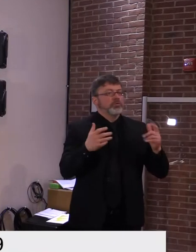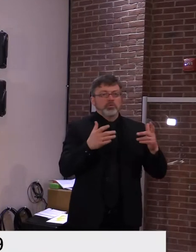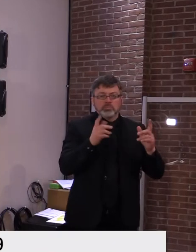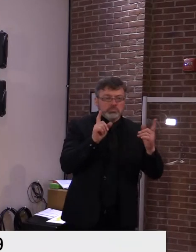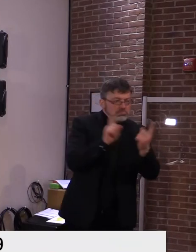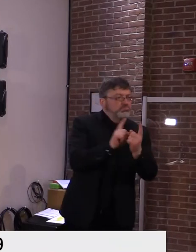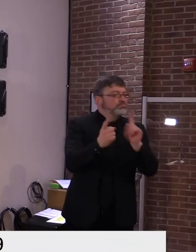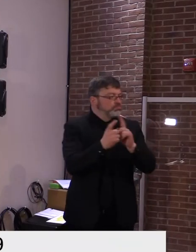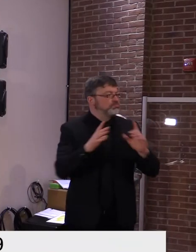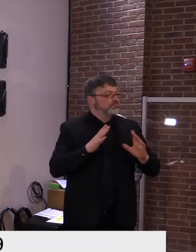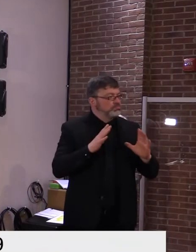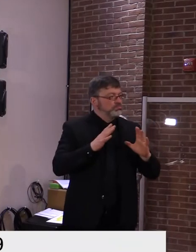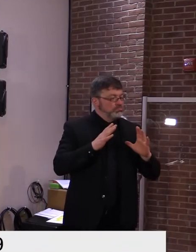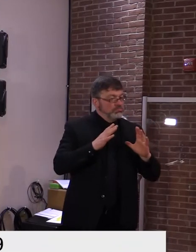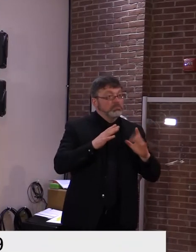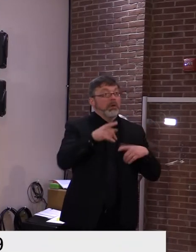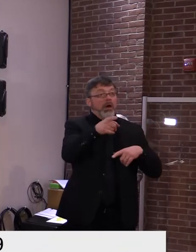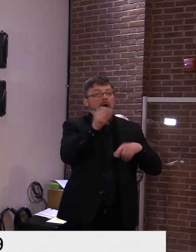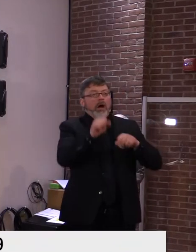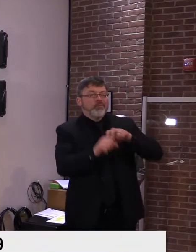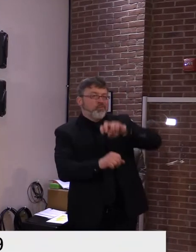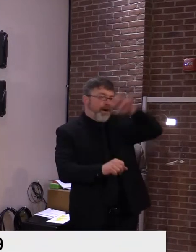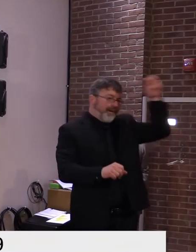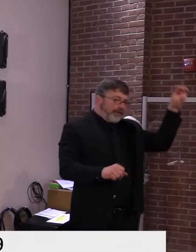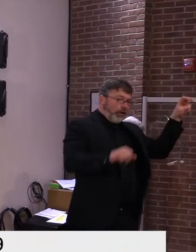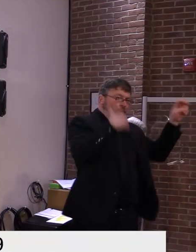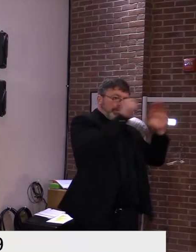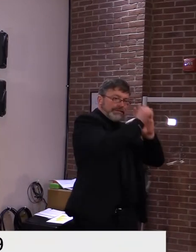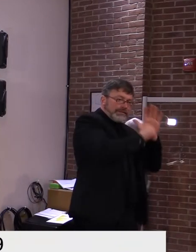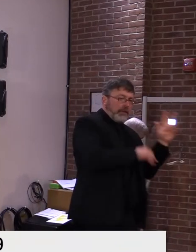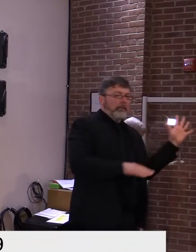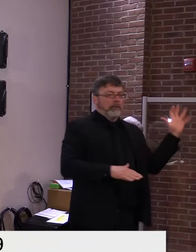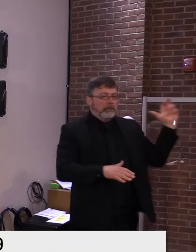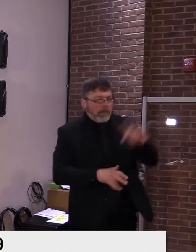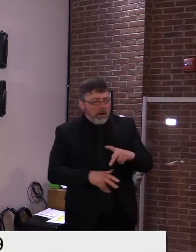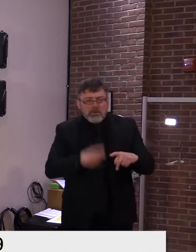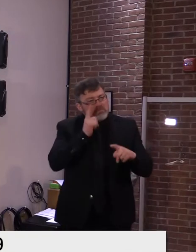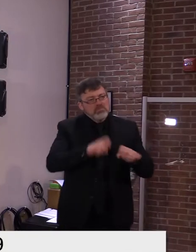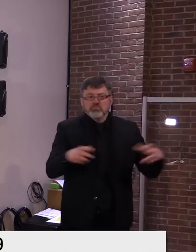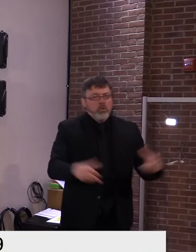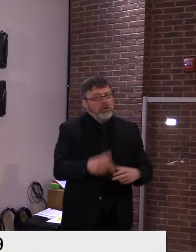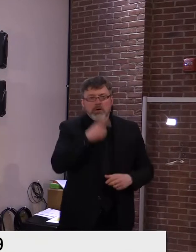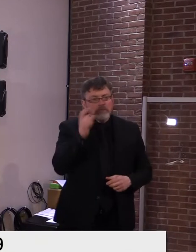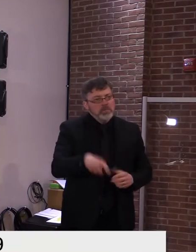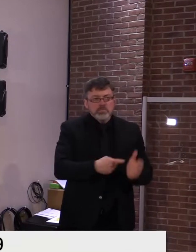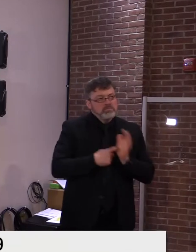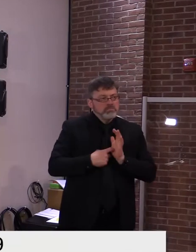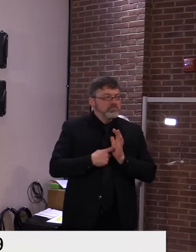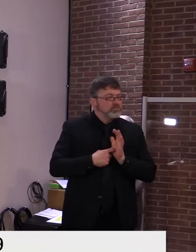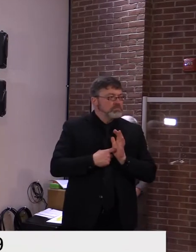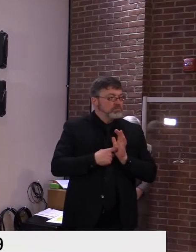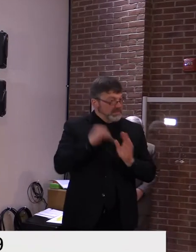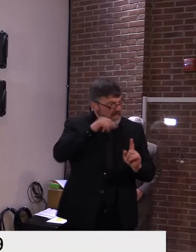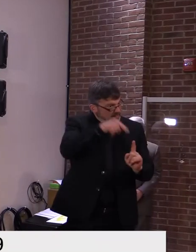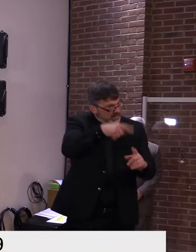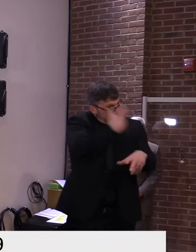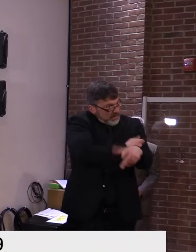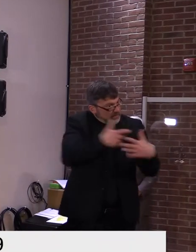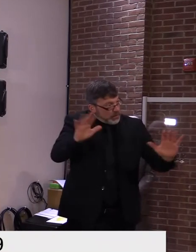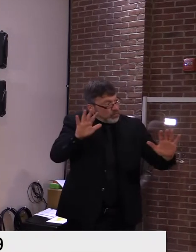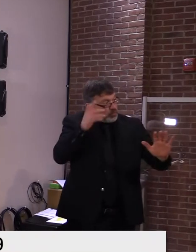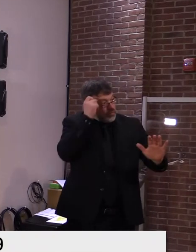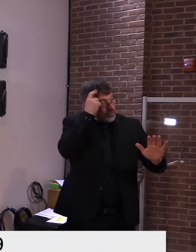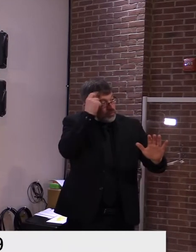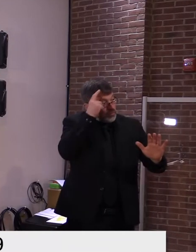to one other unvaccinated household at a time. You may want to have the COVID talk, which you can learn